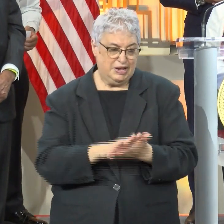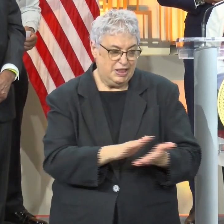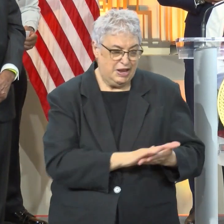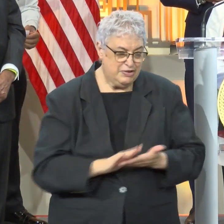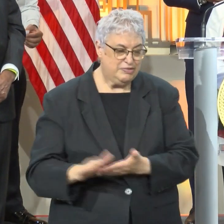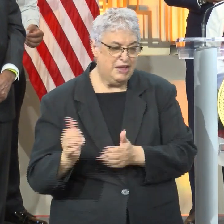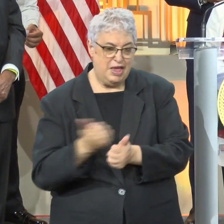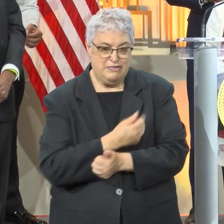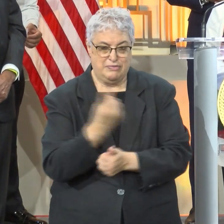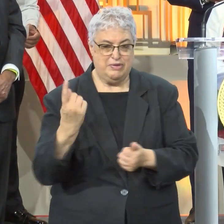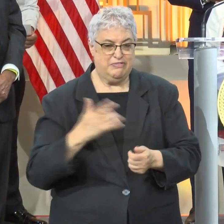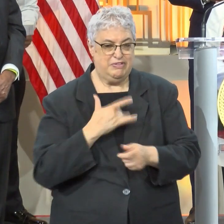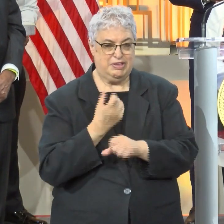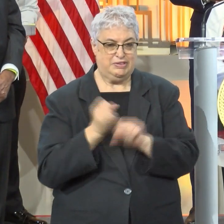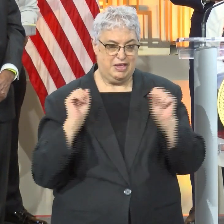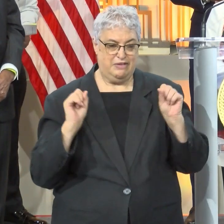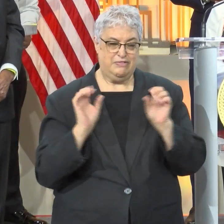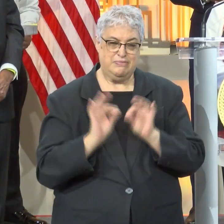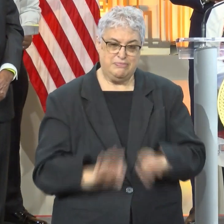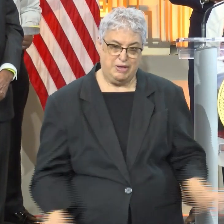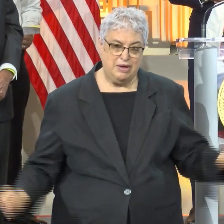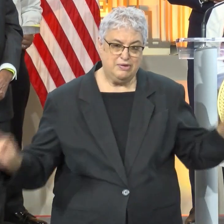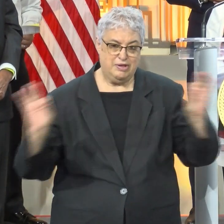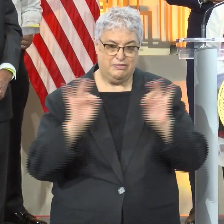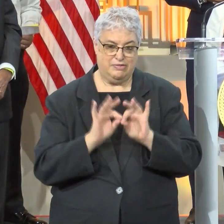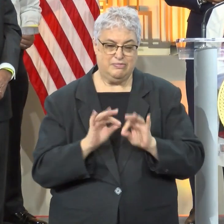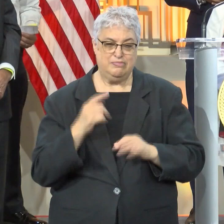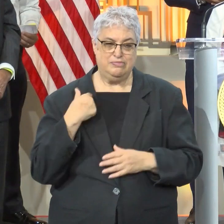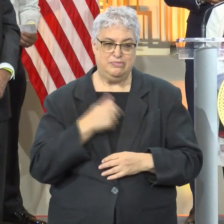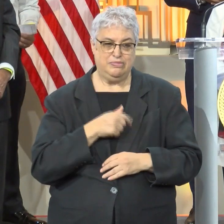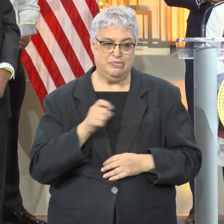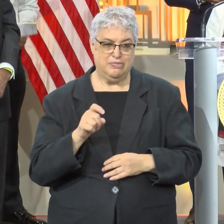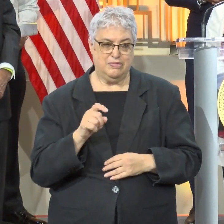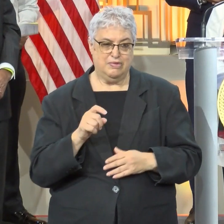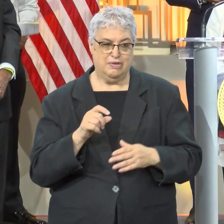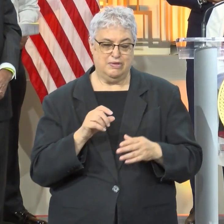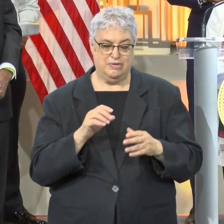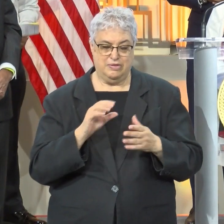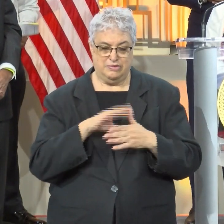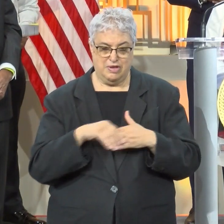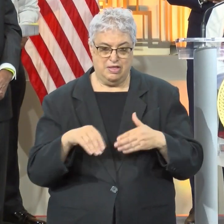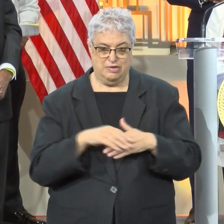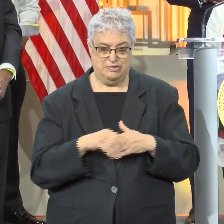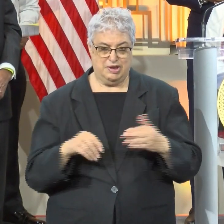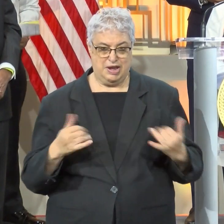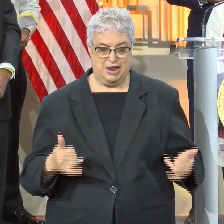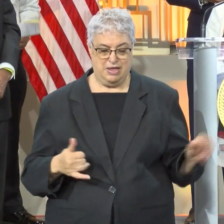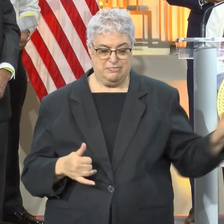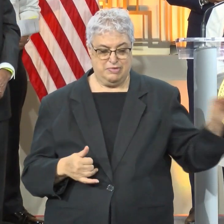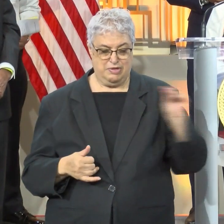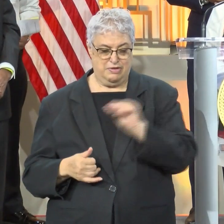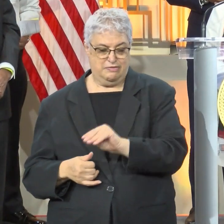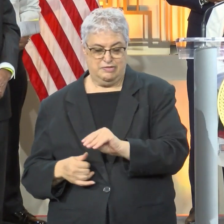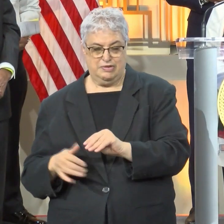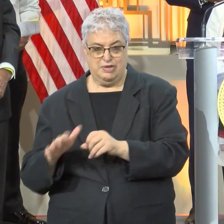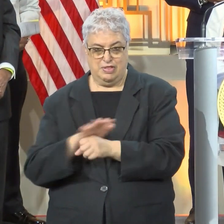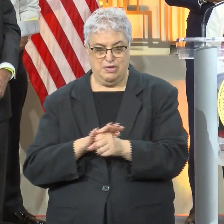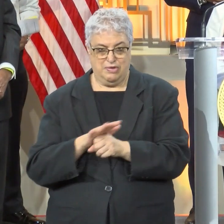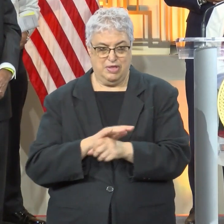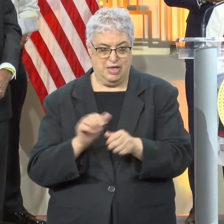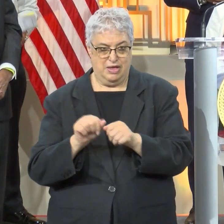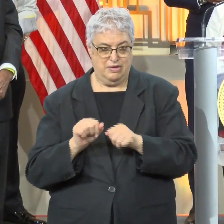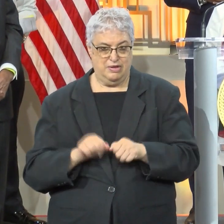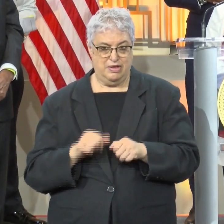safe. That is an imperative, and I'd almost say that we need to move those dollars right now to our local jurisdictions.